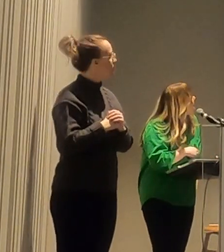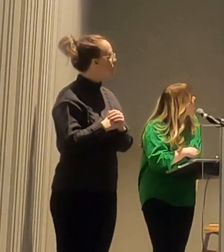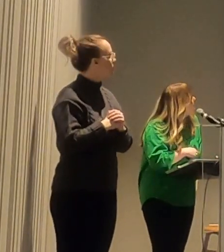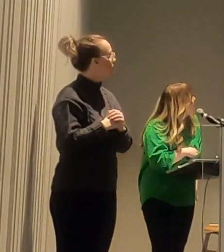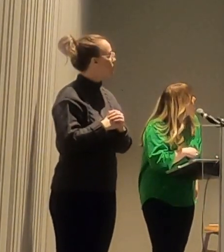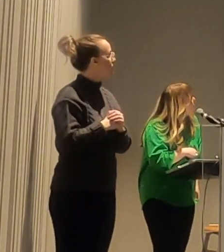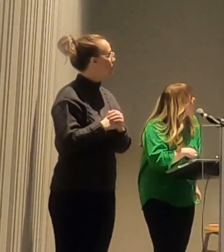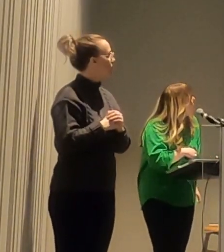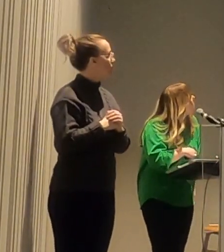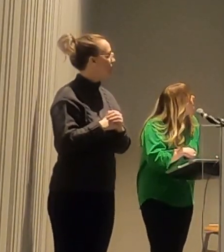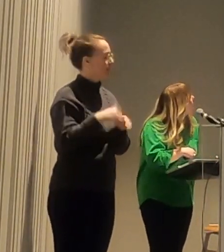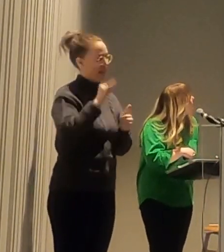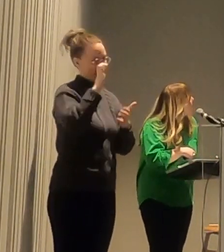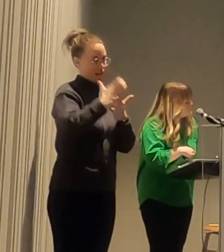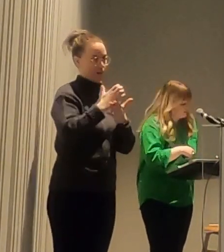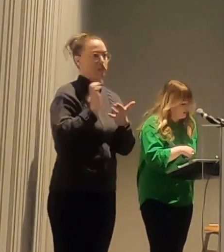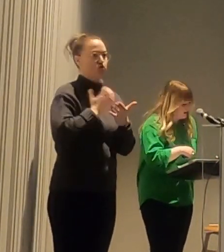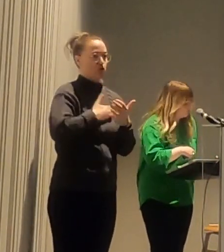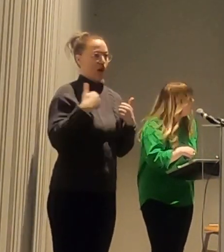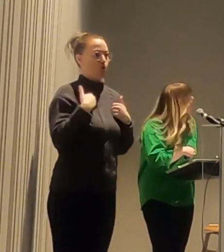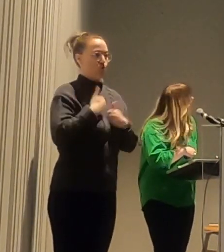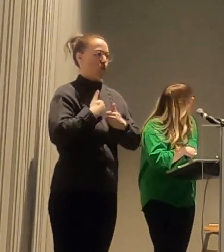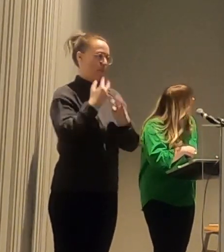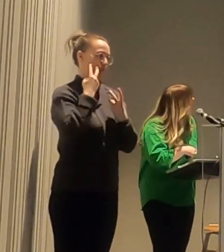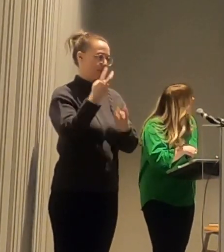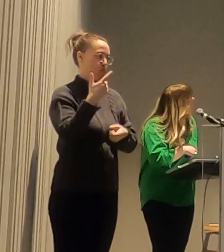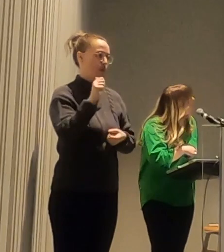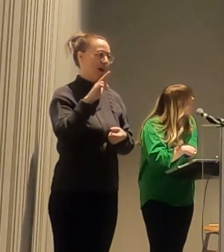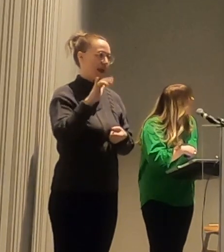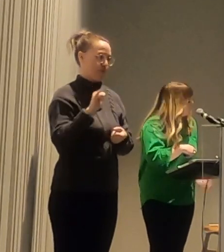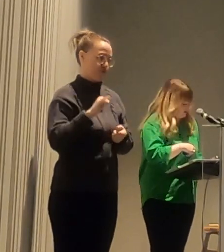And here's an image of the robe on view in the gallery.